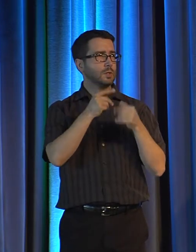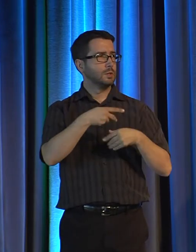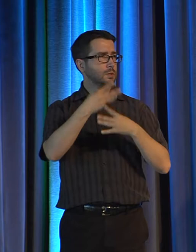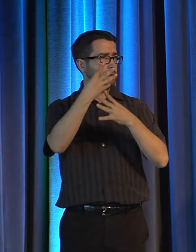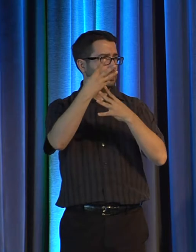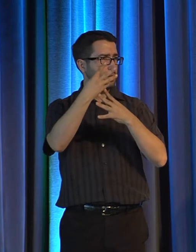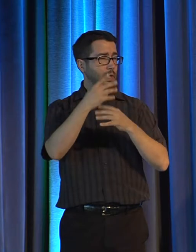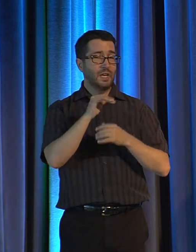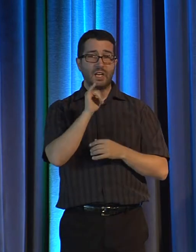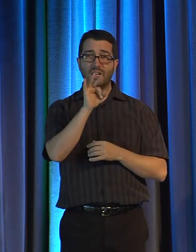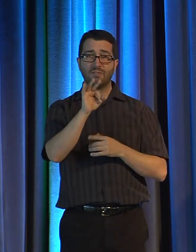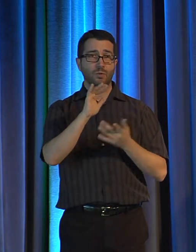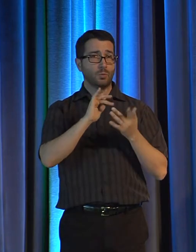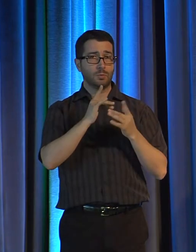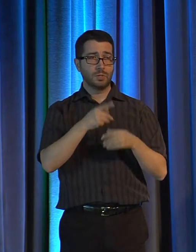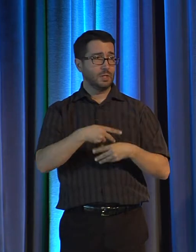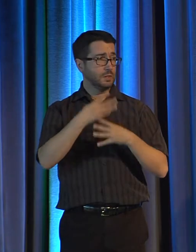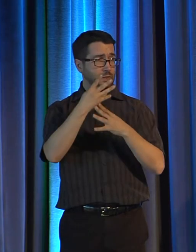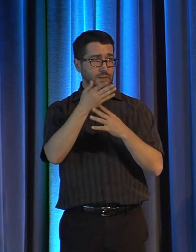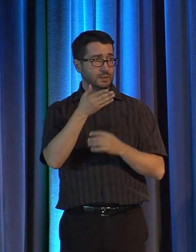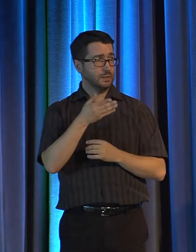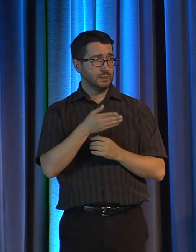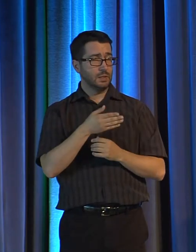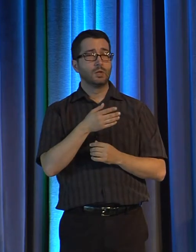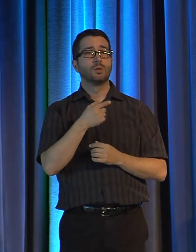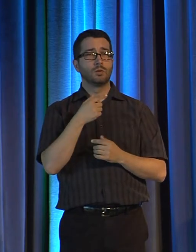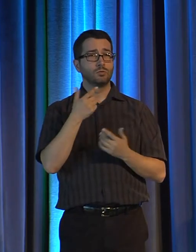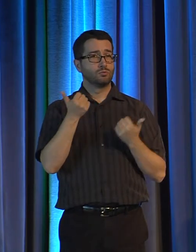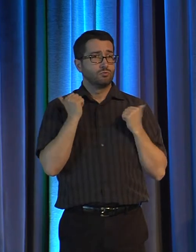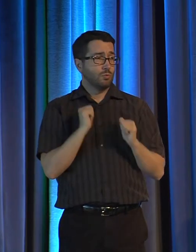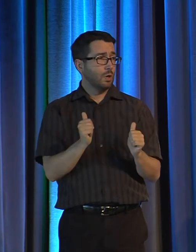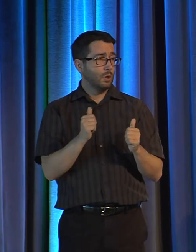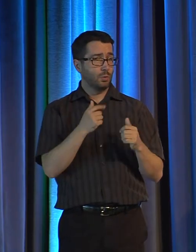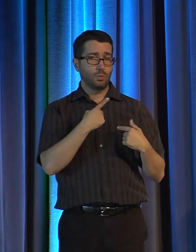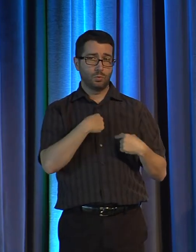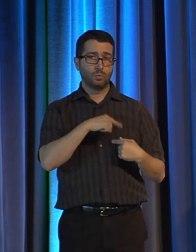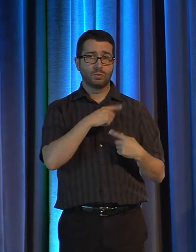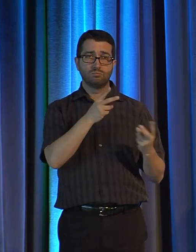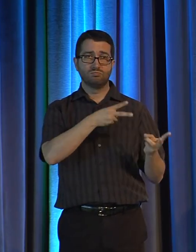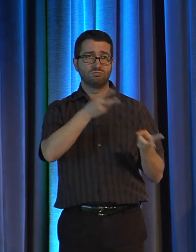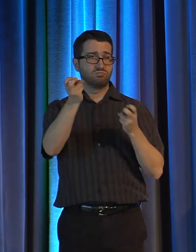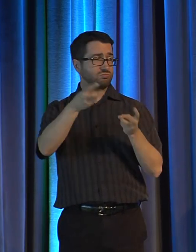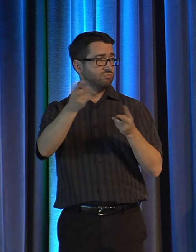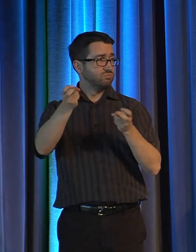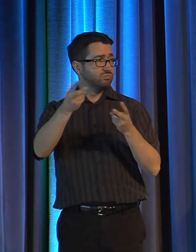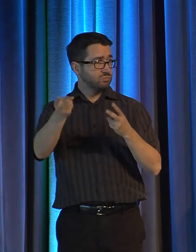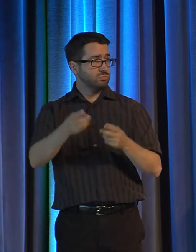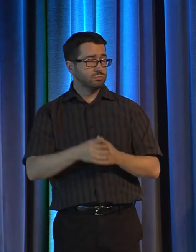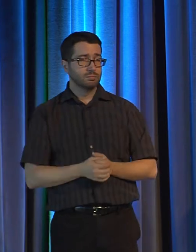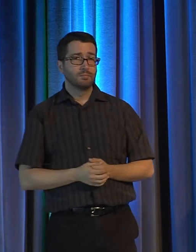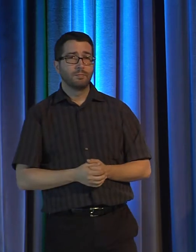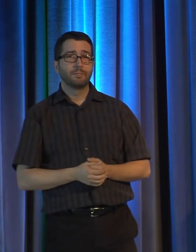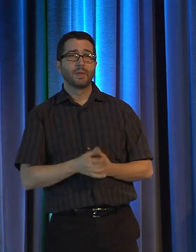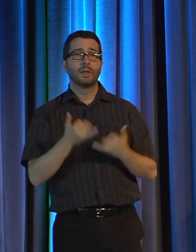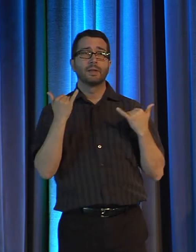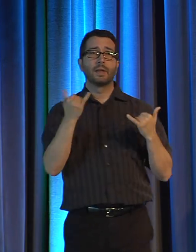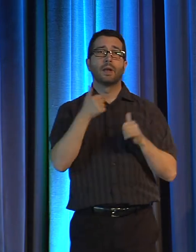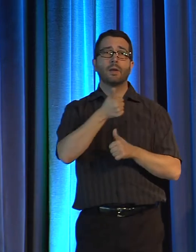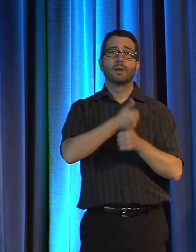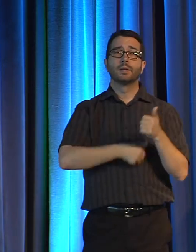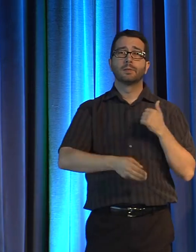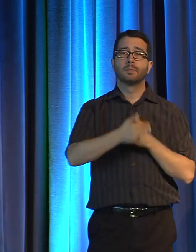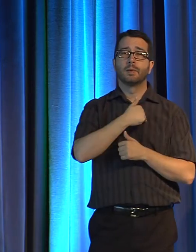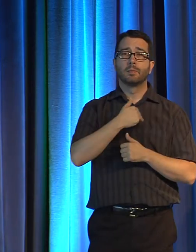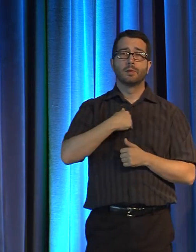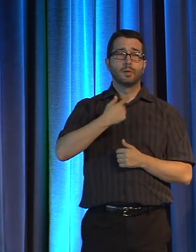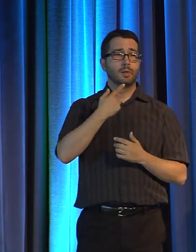if you haven't been to the website, to go there. We put a lot of stuff on that website. I will ask each member now to stand as their name